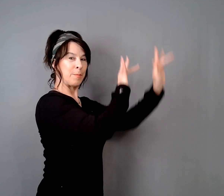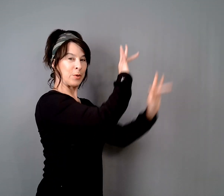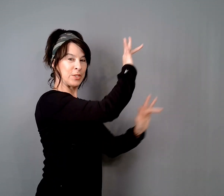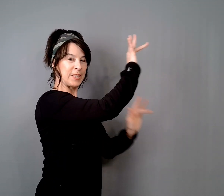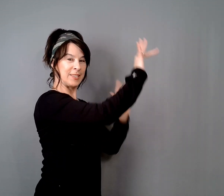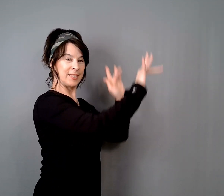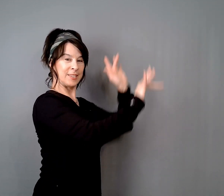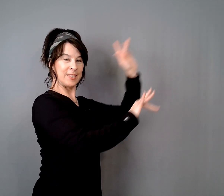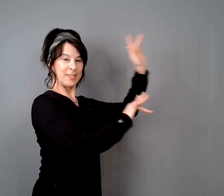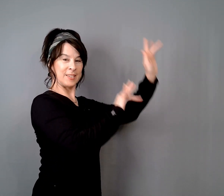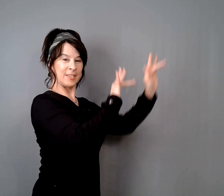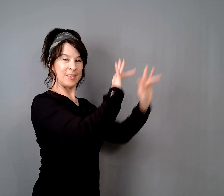Mercy.